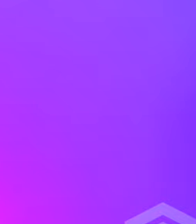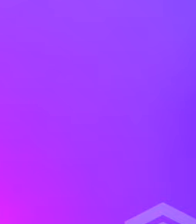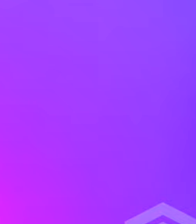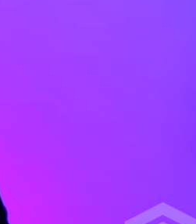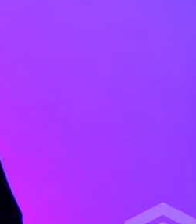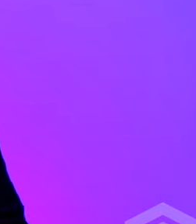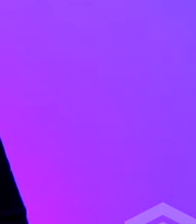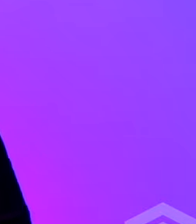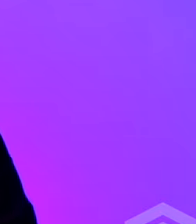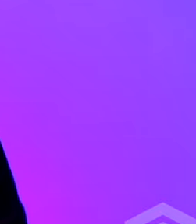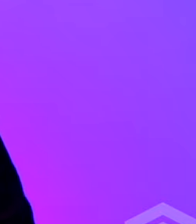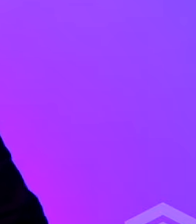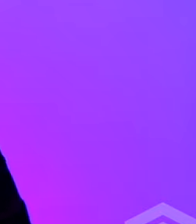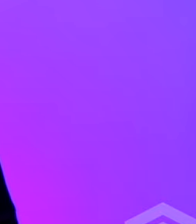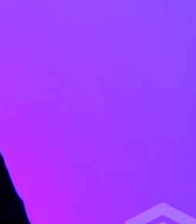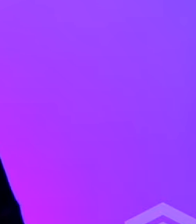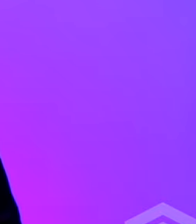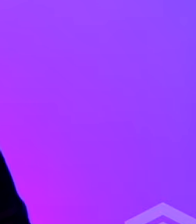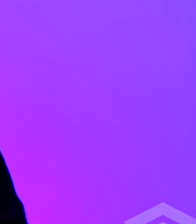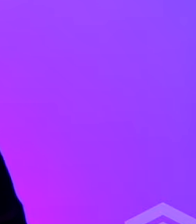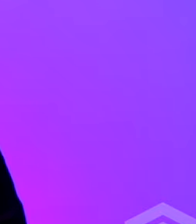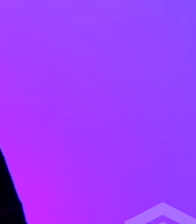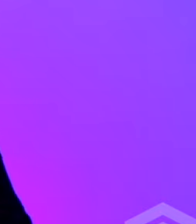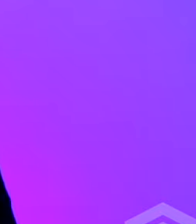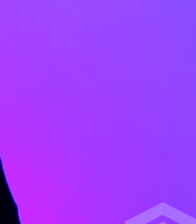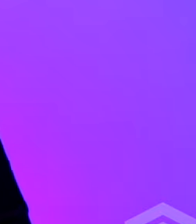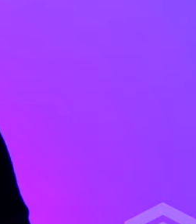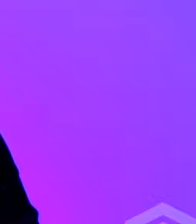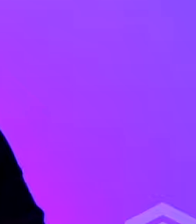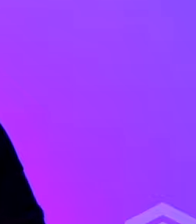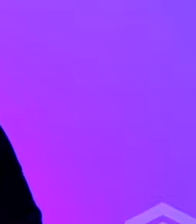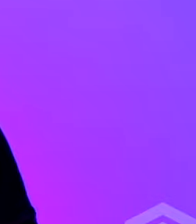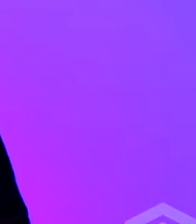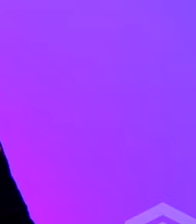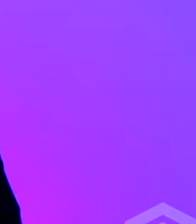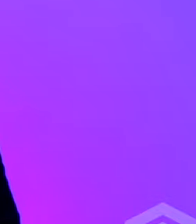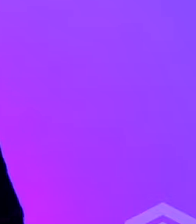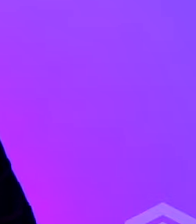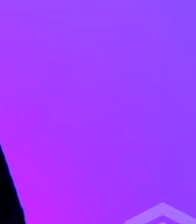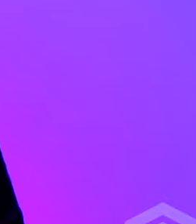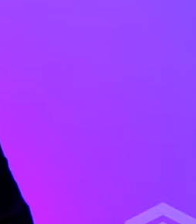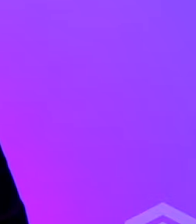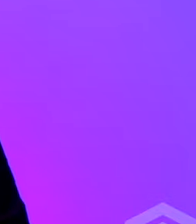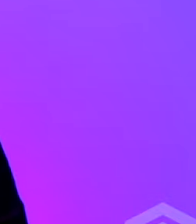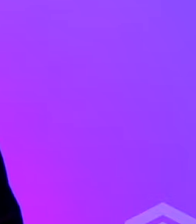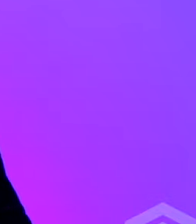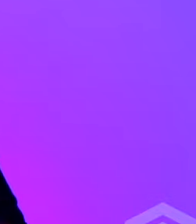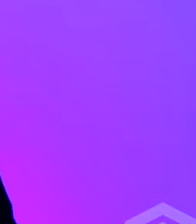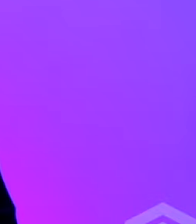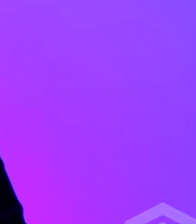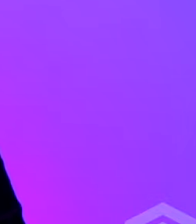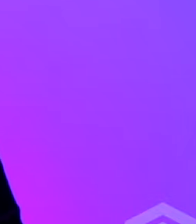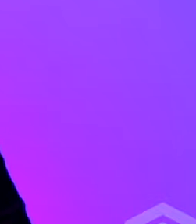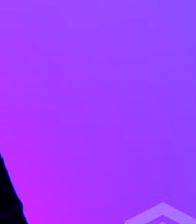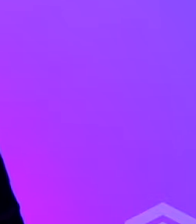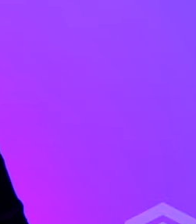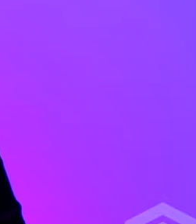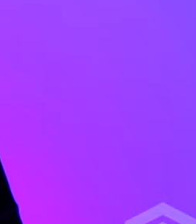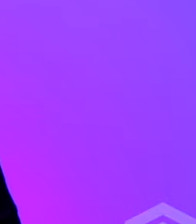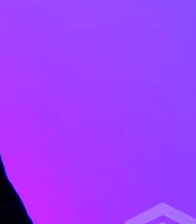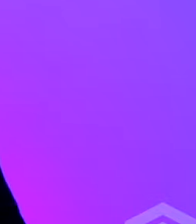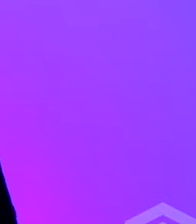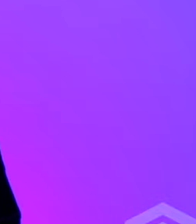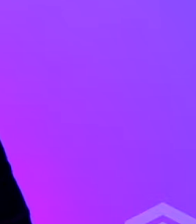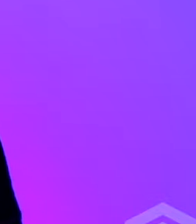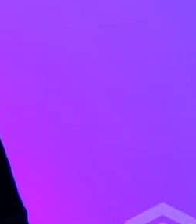Hey everyone, I'm Pastor Jay and welcome to Simple Church Online. Whether you missed last Sunday, you're checking us out for the first time, or maybe even watching out of